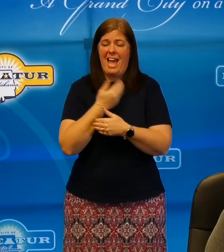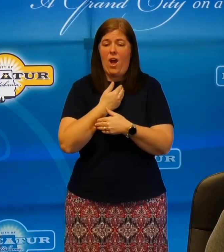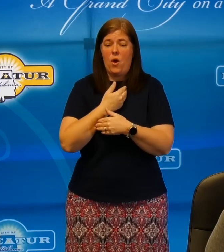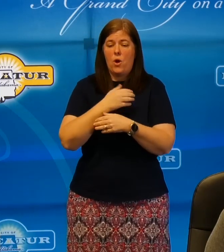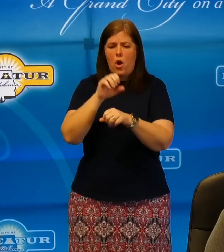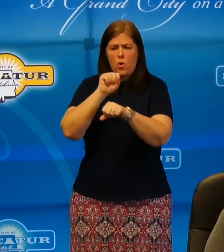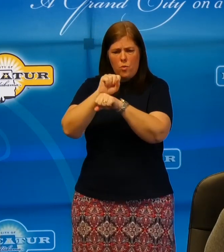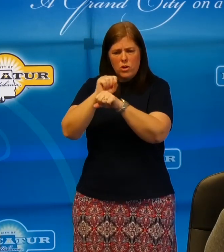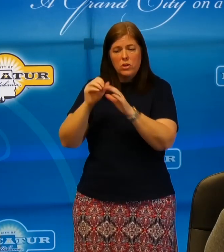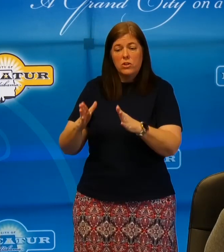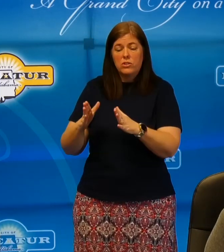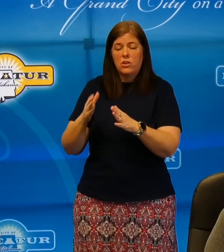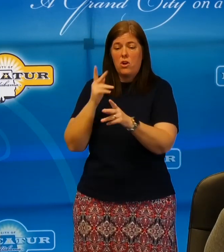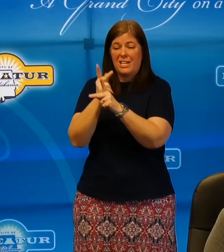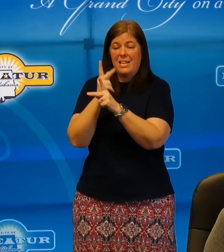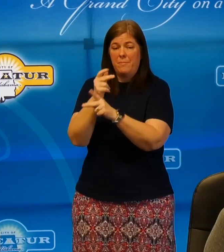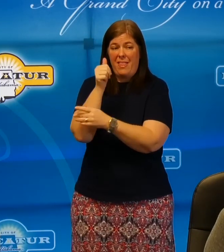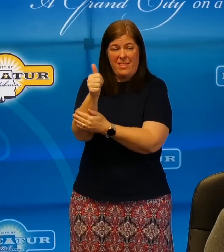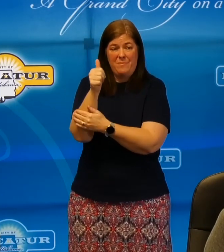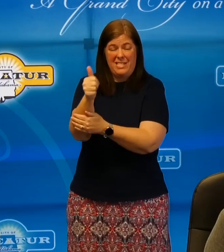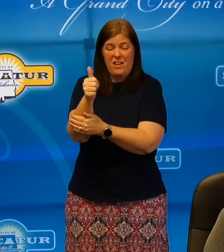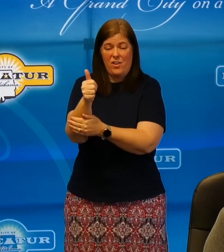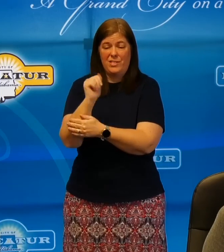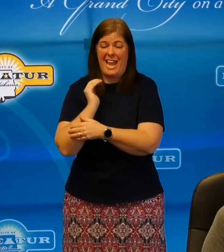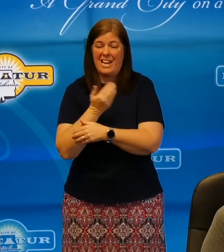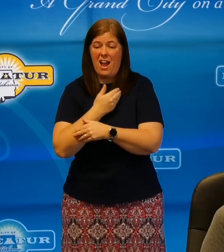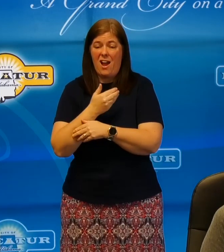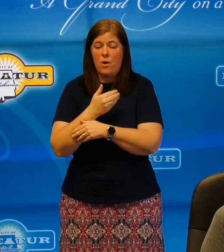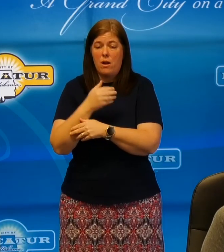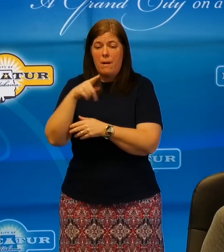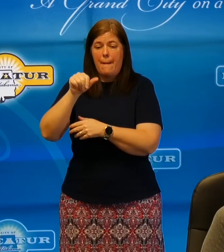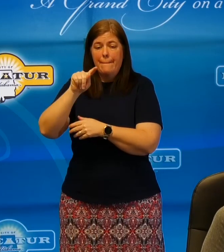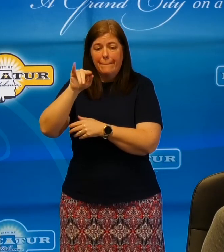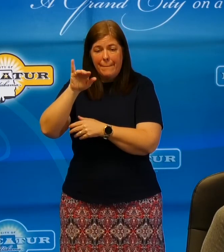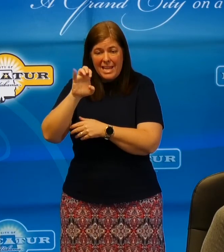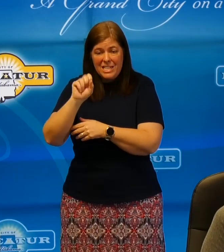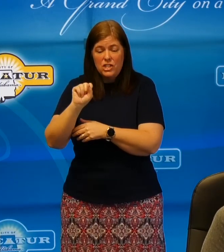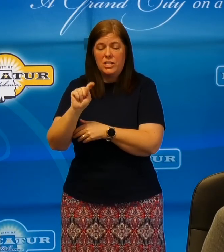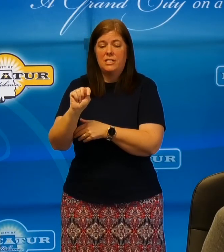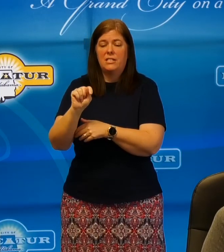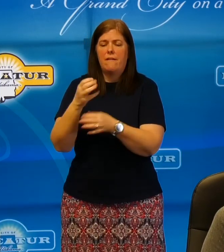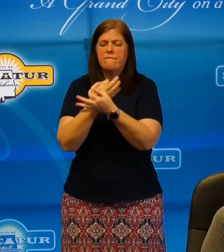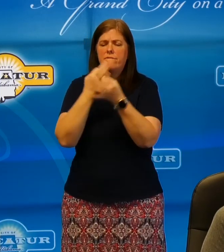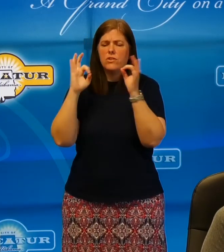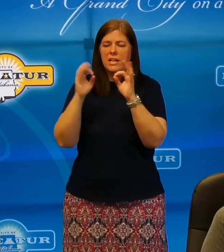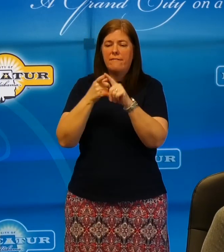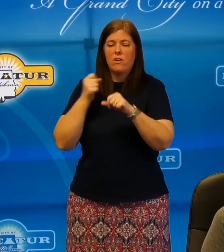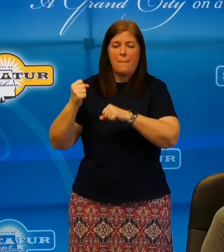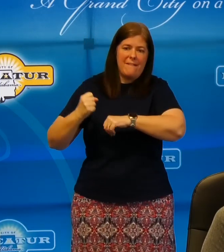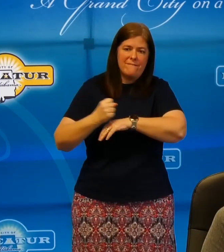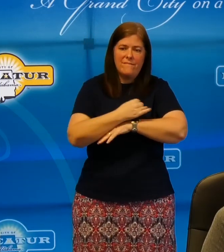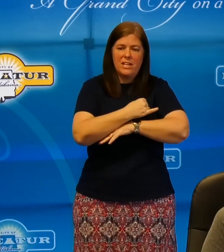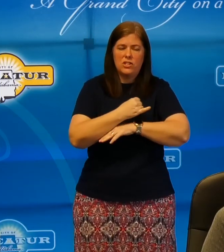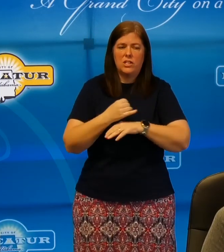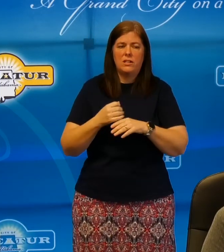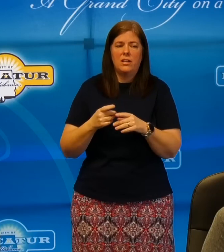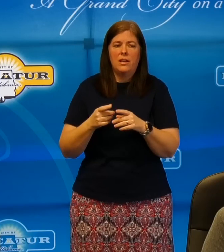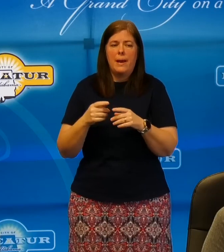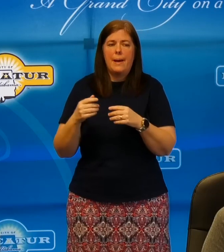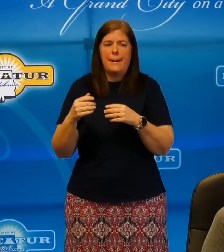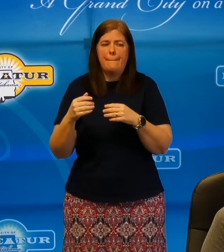keeping themselves and our patients free from infection by doing a